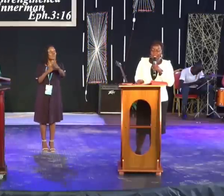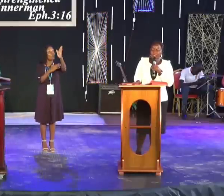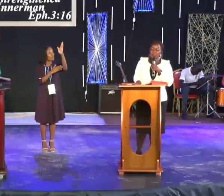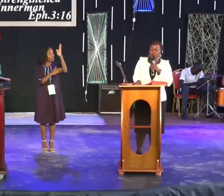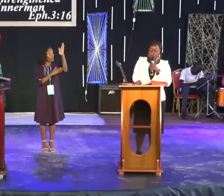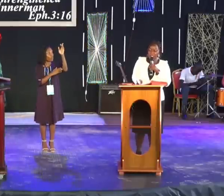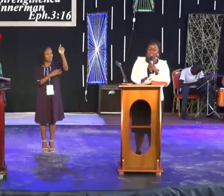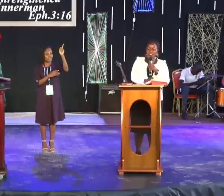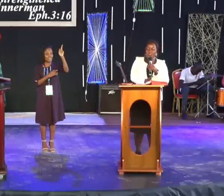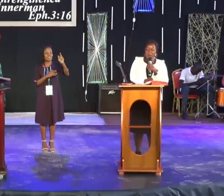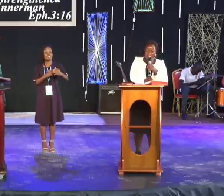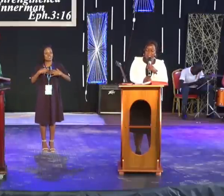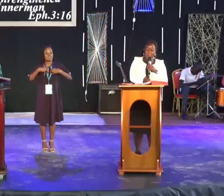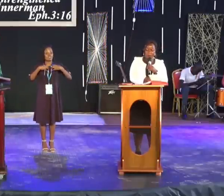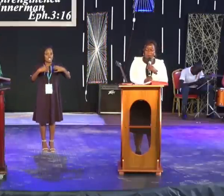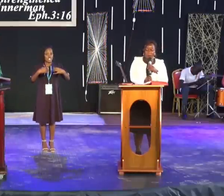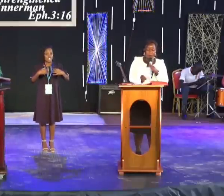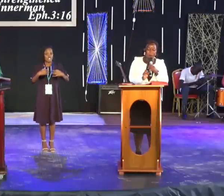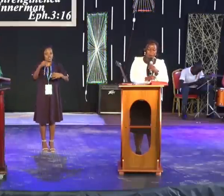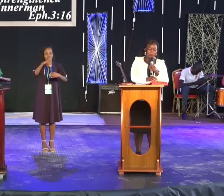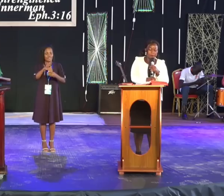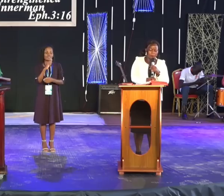That he is rich in mercy.